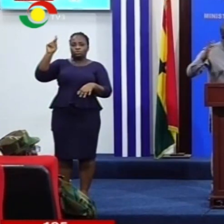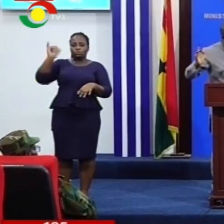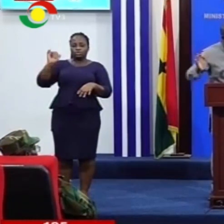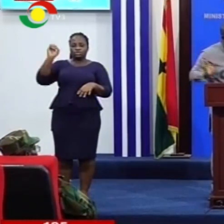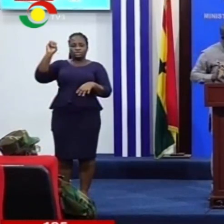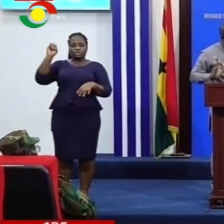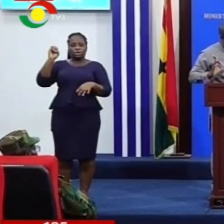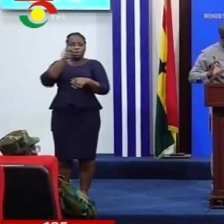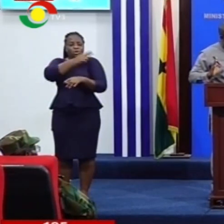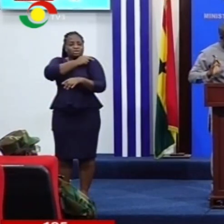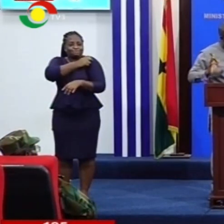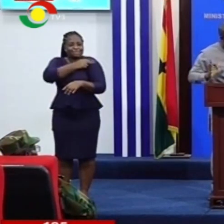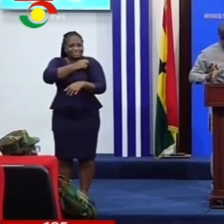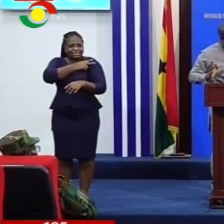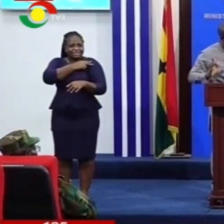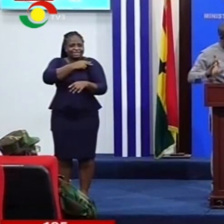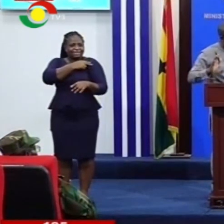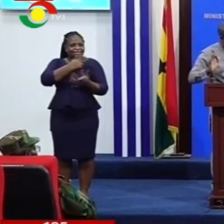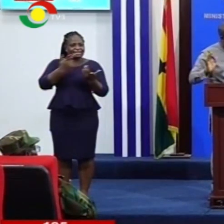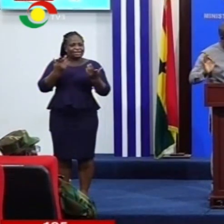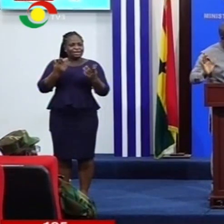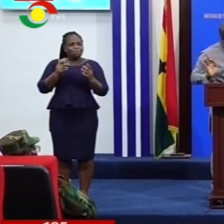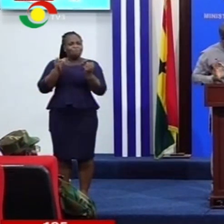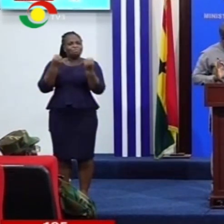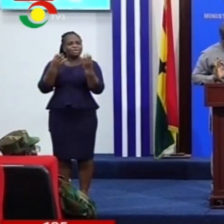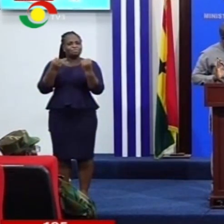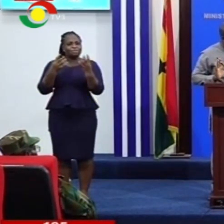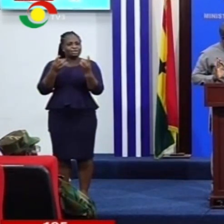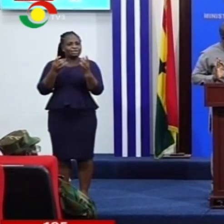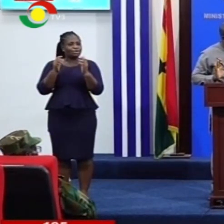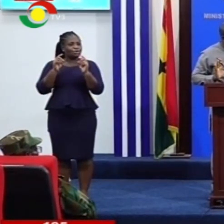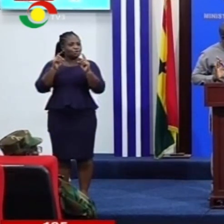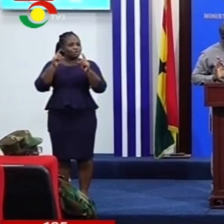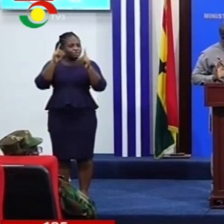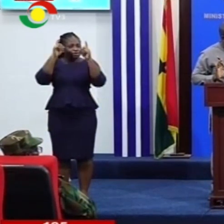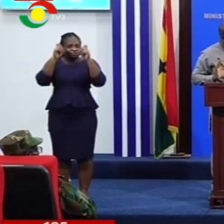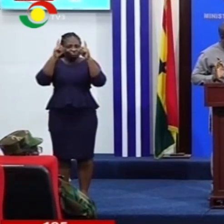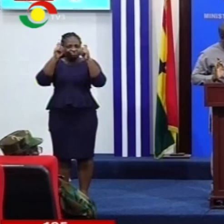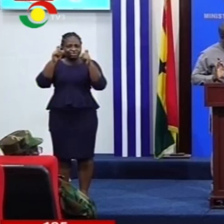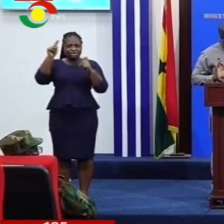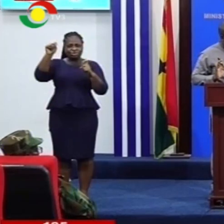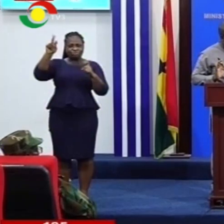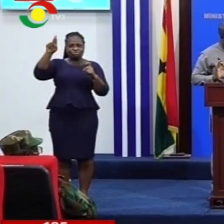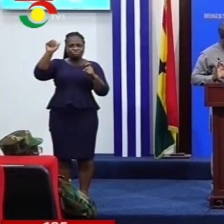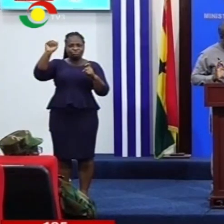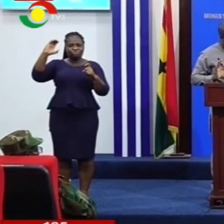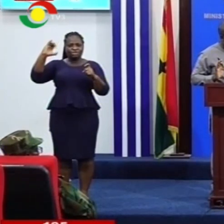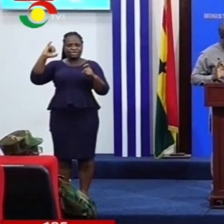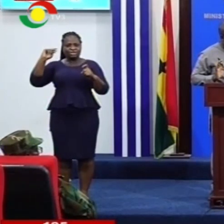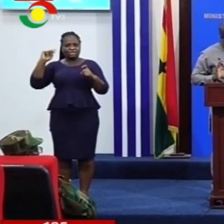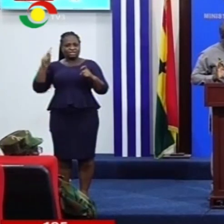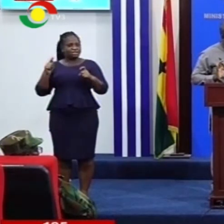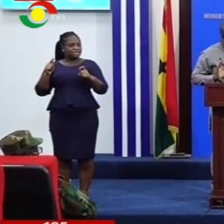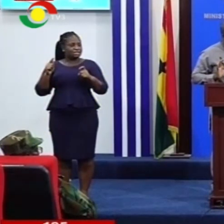number of persons in the facility who had been contact traced, how many were they? And then their test came out negative or so?